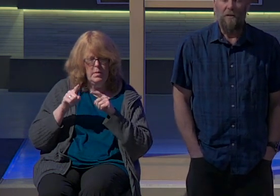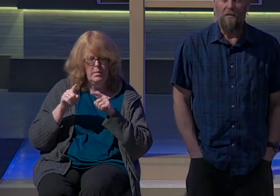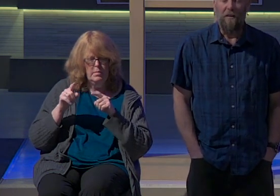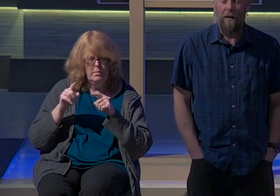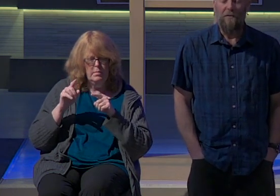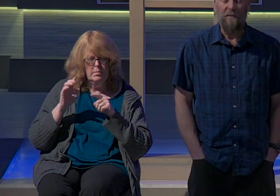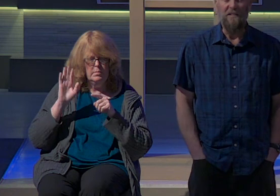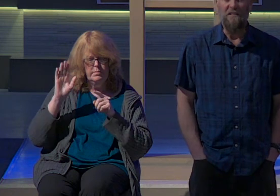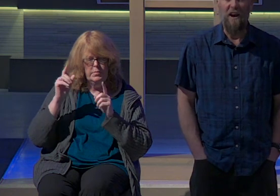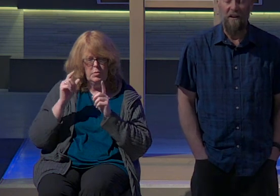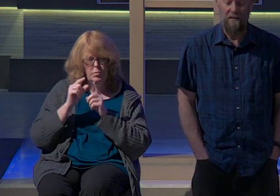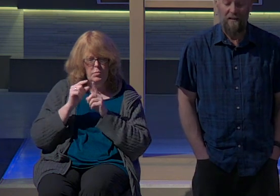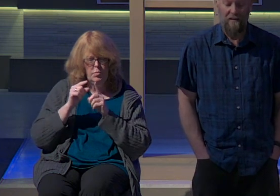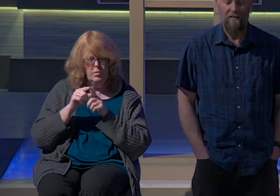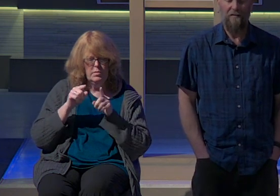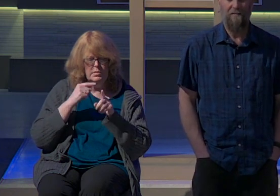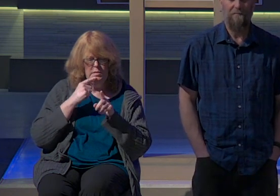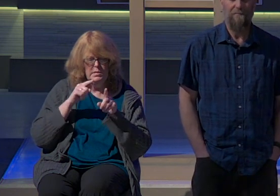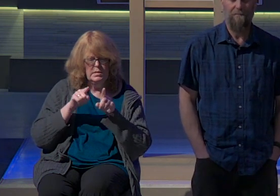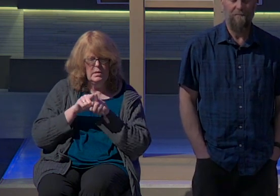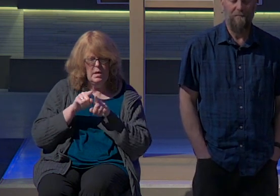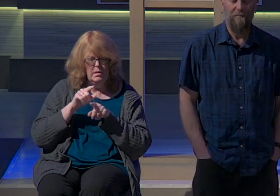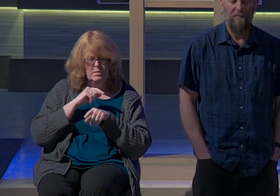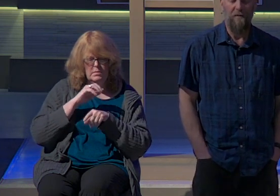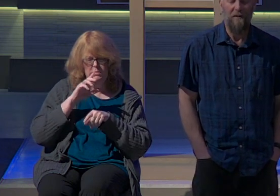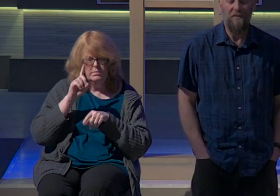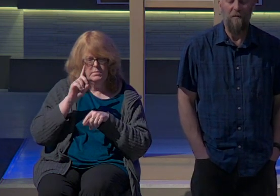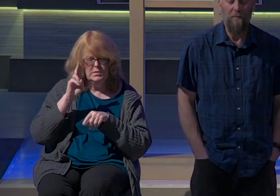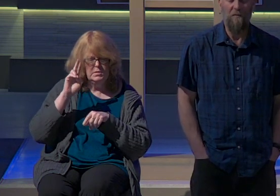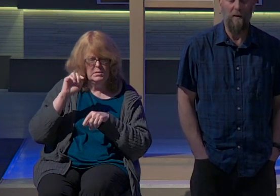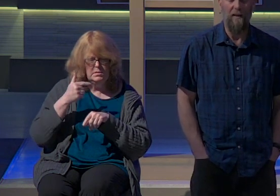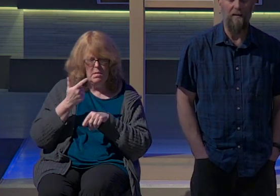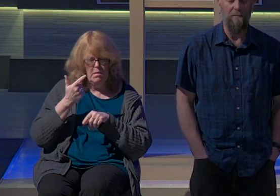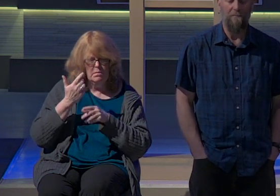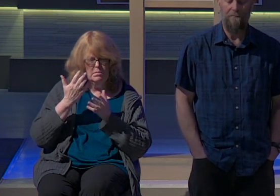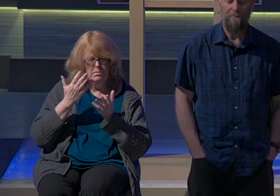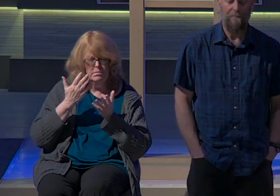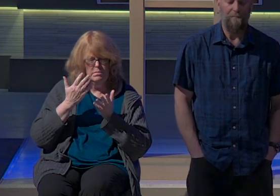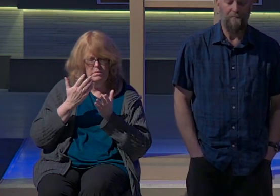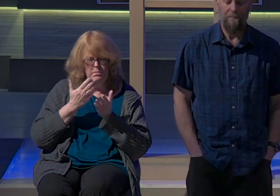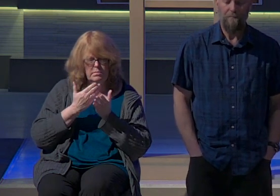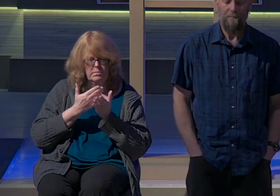your word describes them as dung to be swept away.